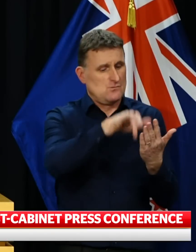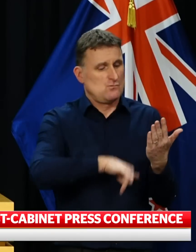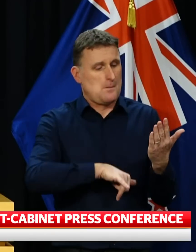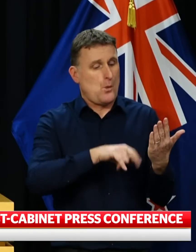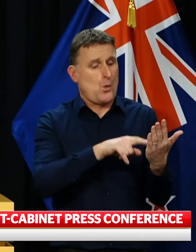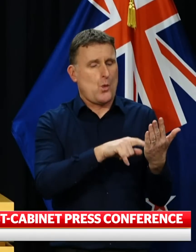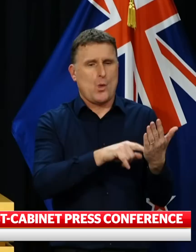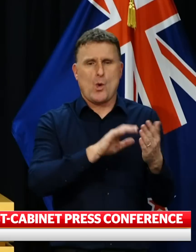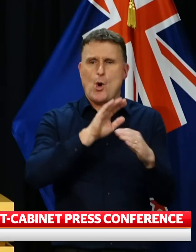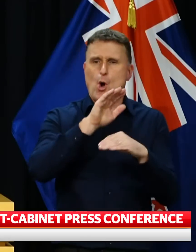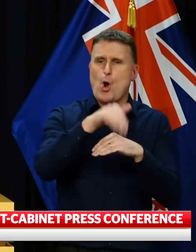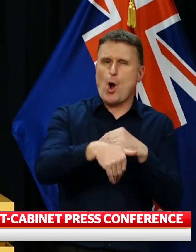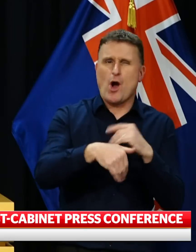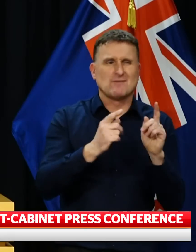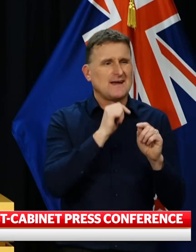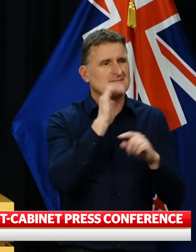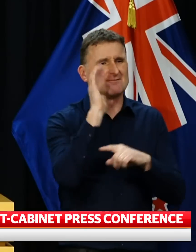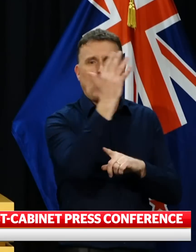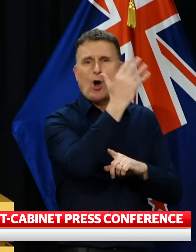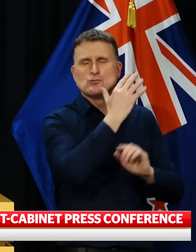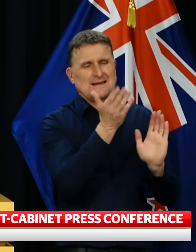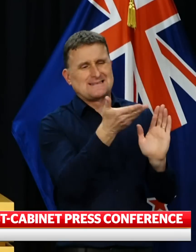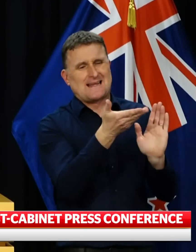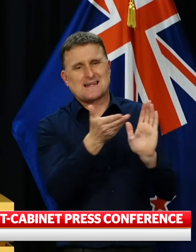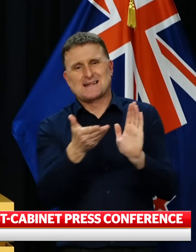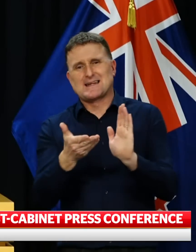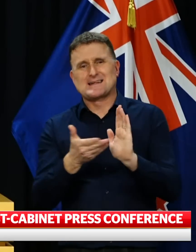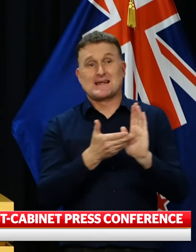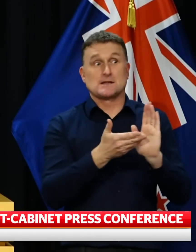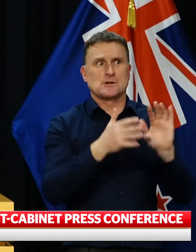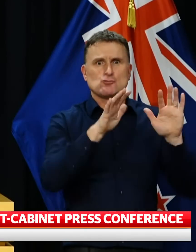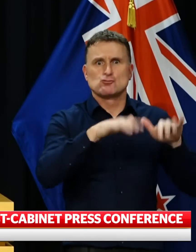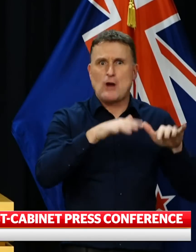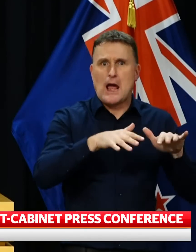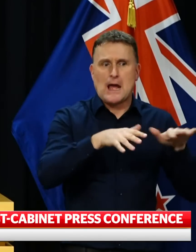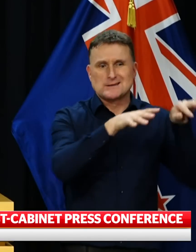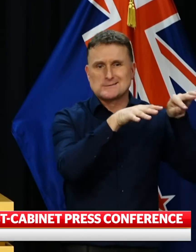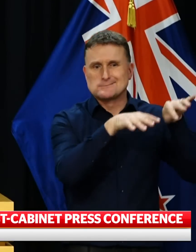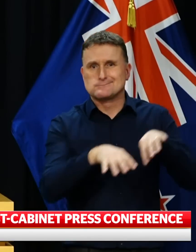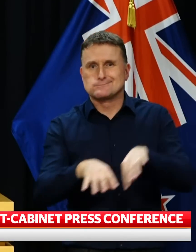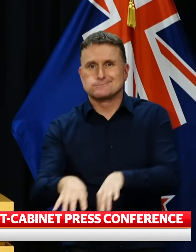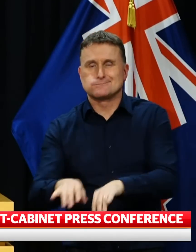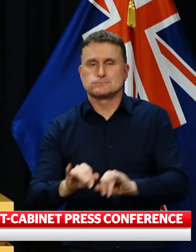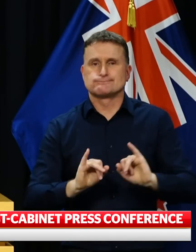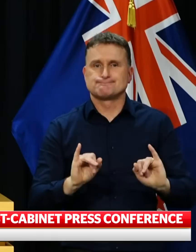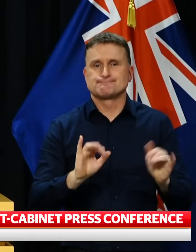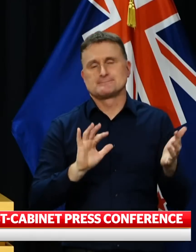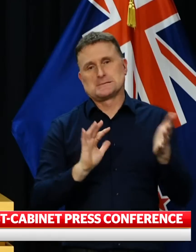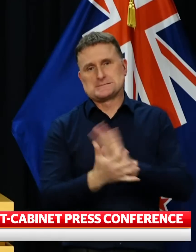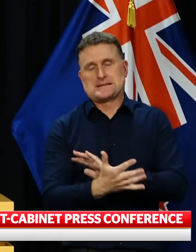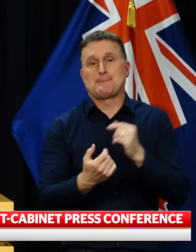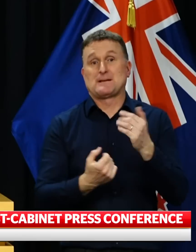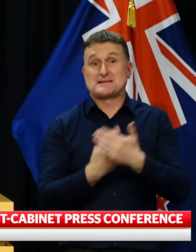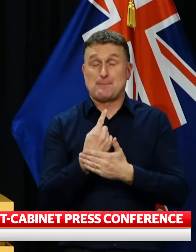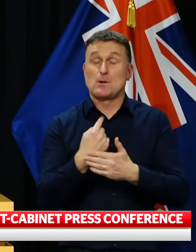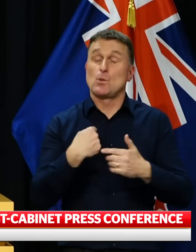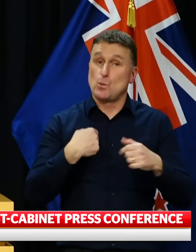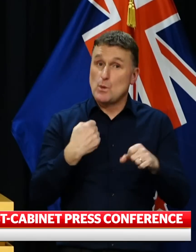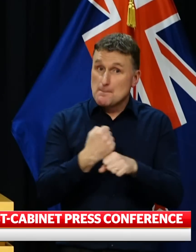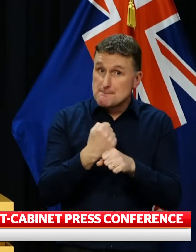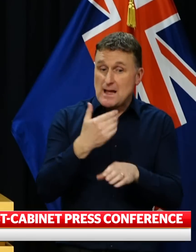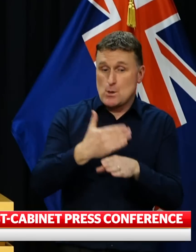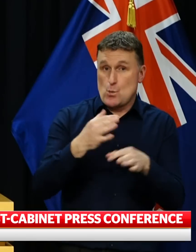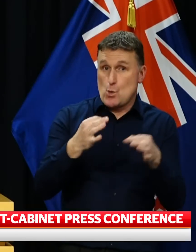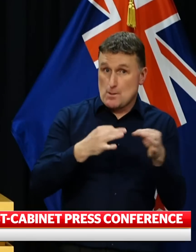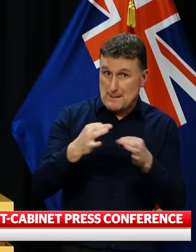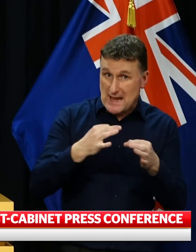think it does provide a good blueprint for a way forward on a lot of the issues that we're now experiencing. We've divided that up. We've set out a work plan to deal with